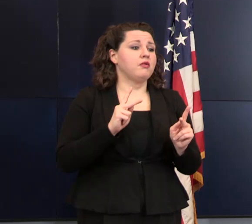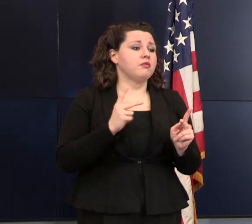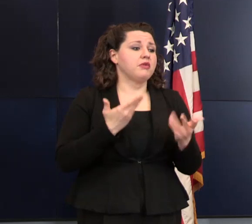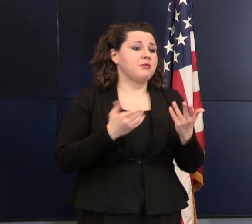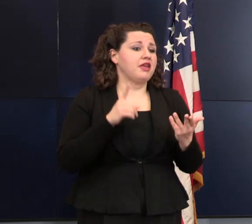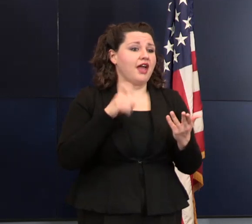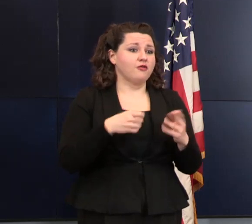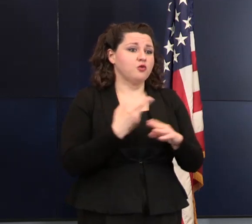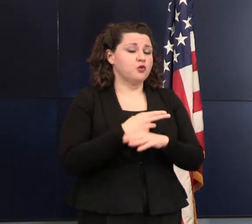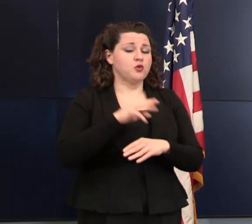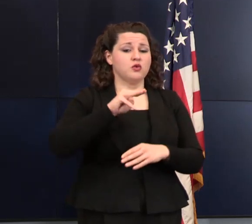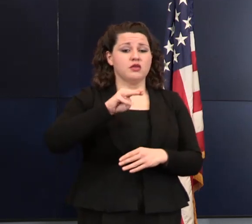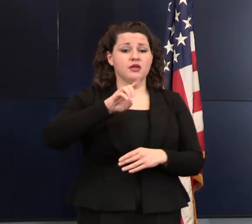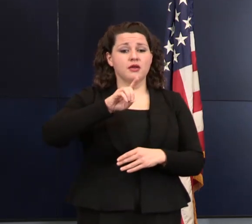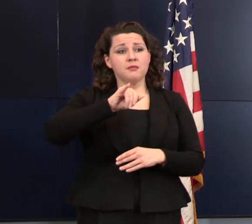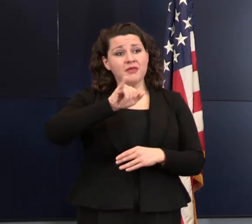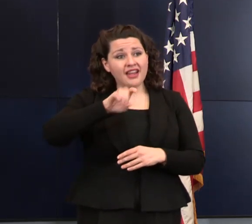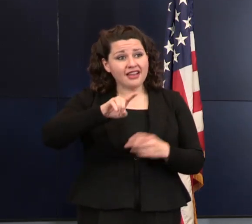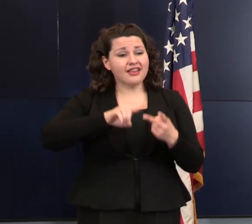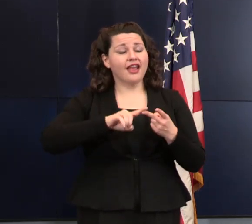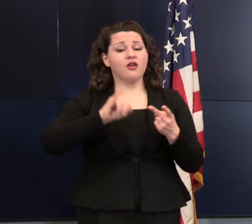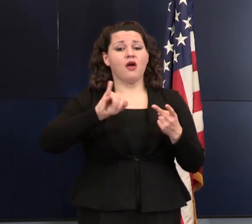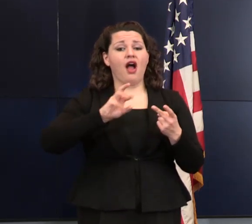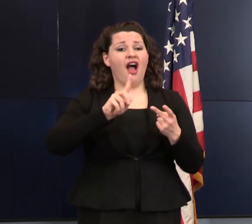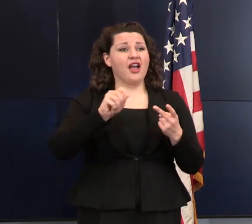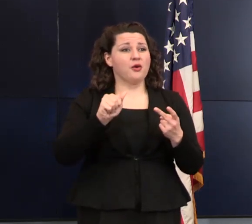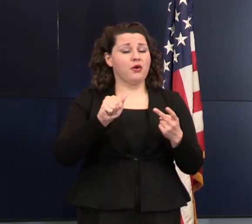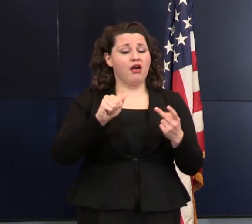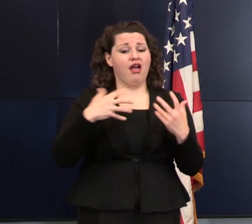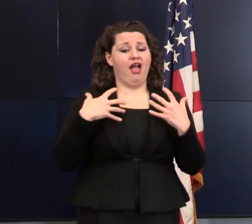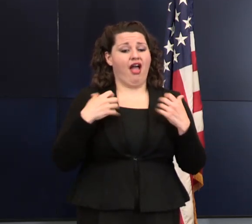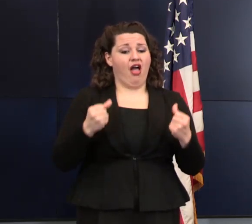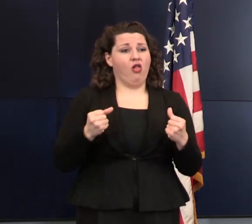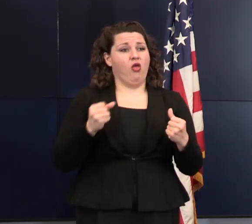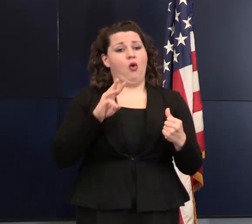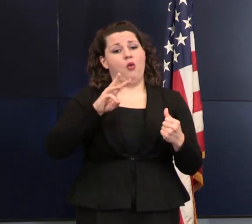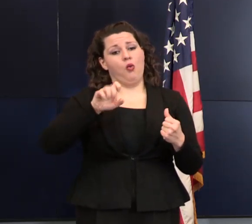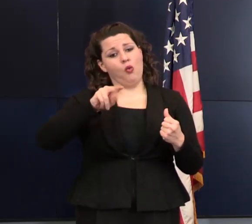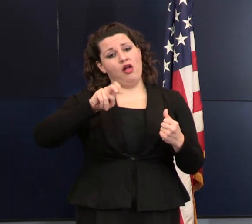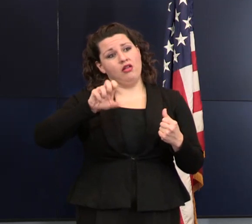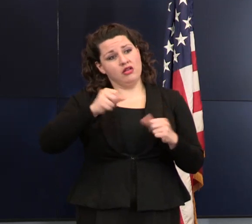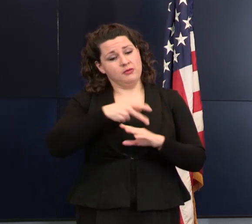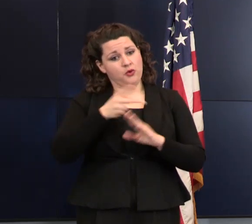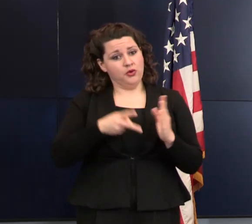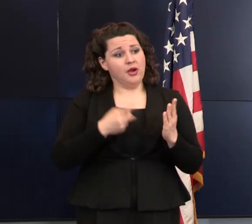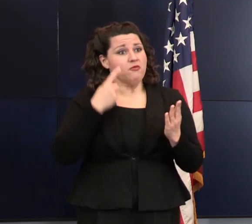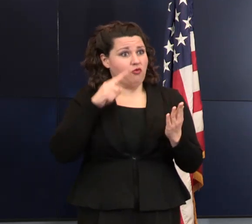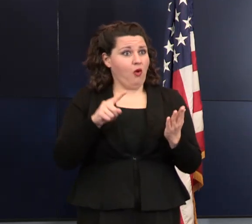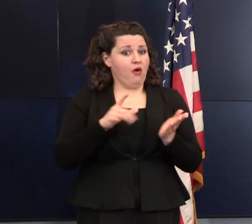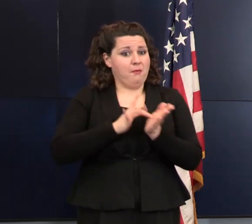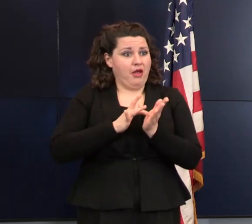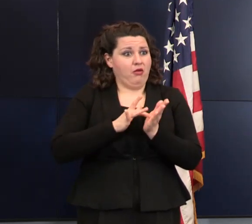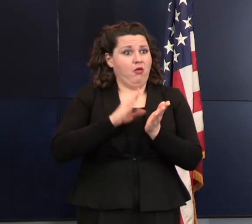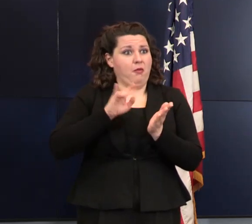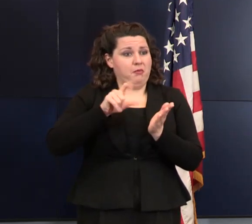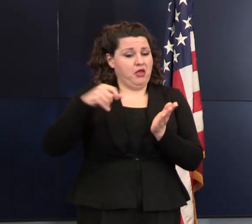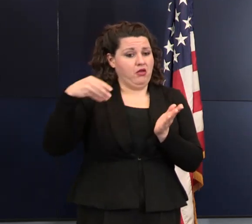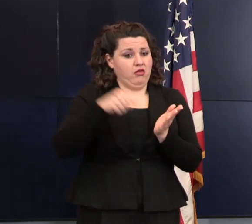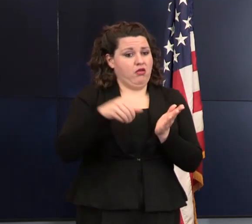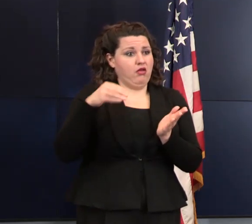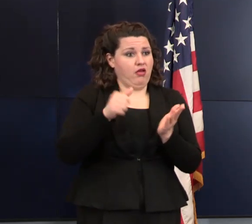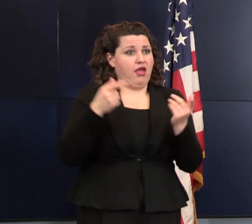to Medicaid or Iowa's Health and Wellness Program or other government help to cover their medical bills once